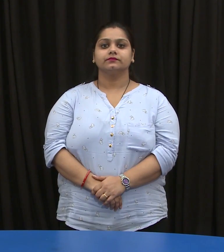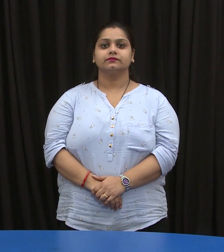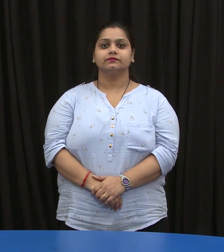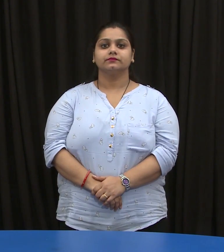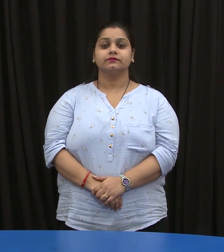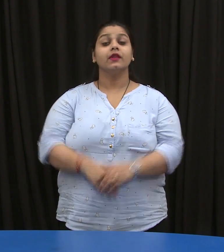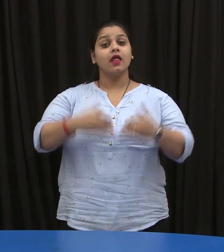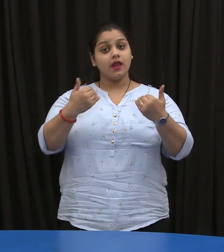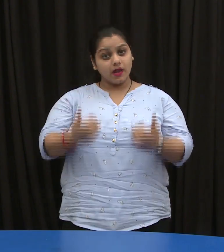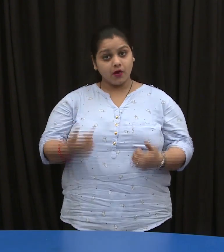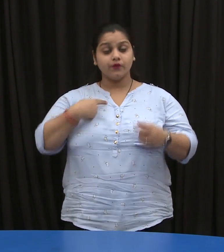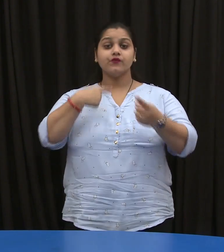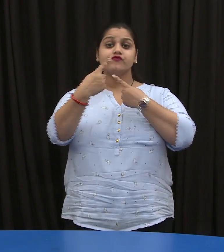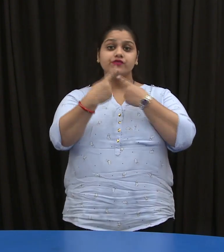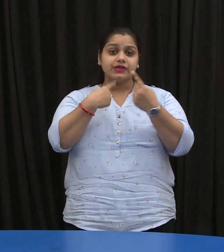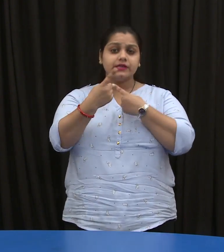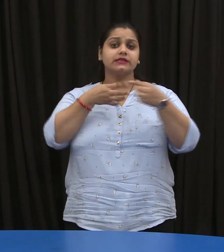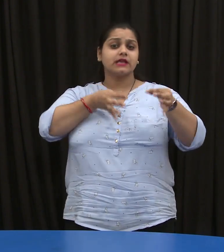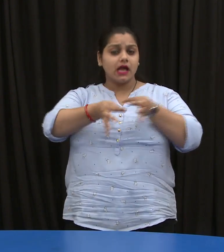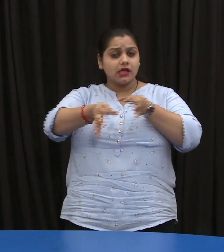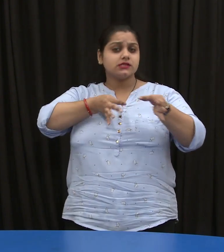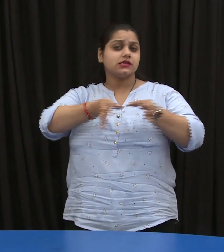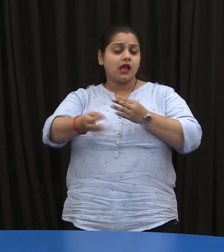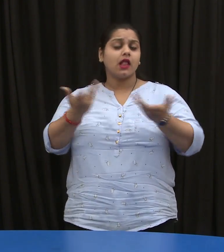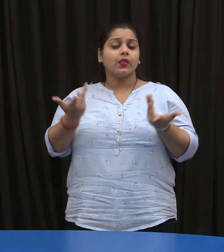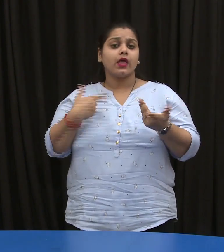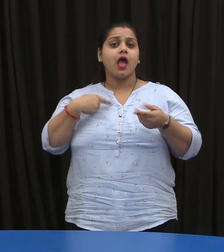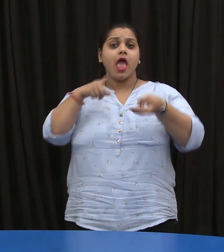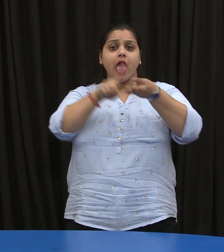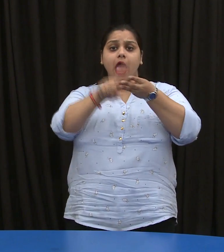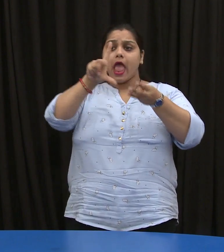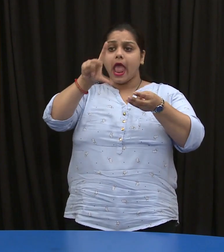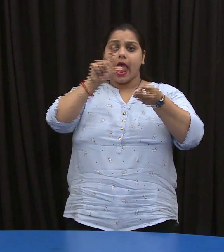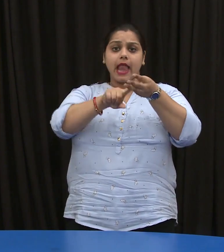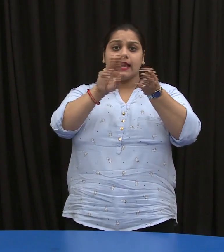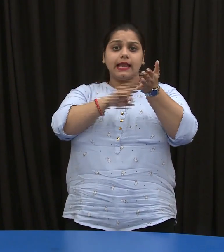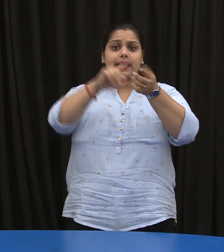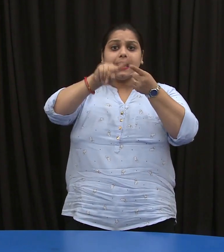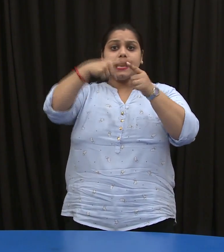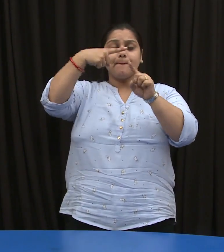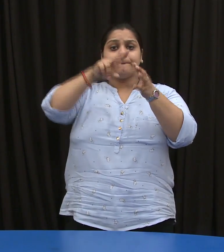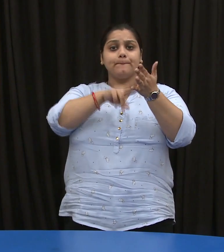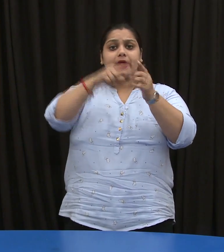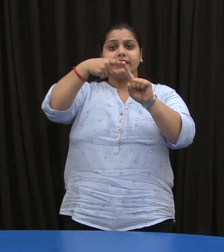Now we are discussing the elements of the Windows XP.